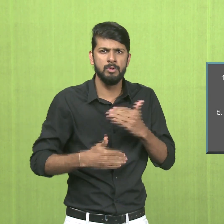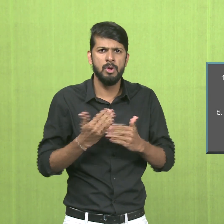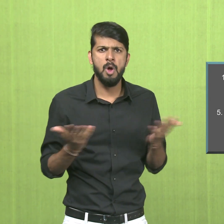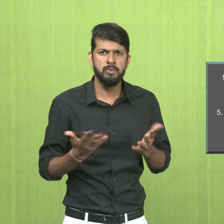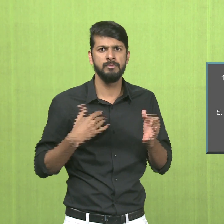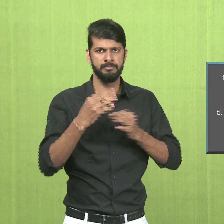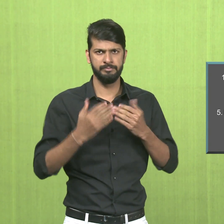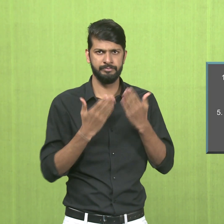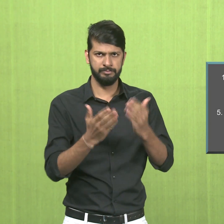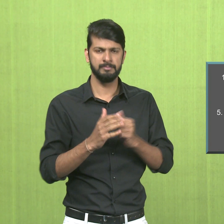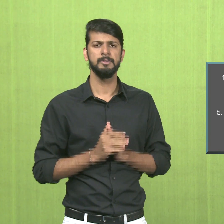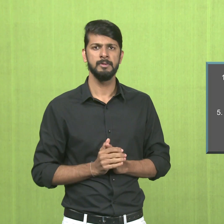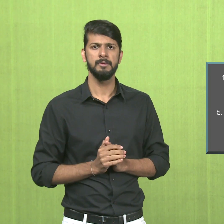This lesson is going to be broken down